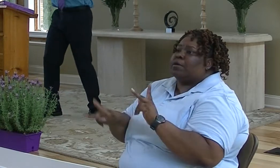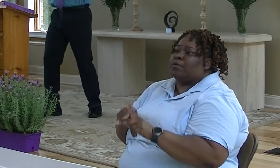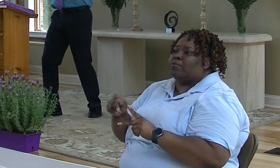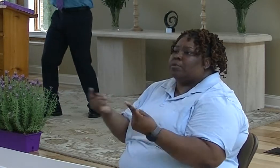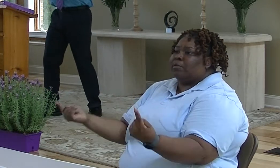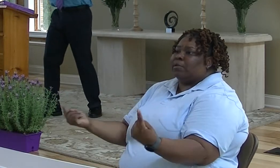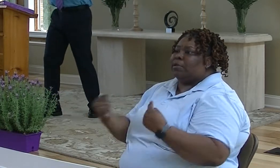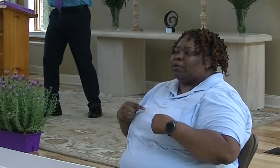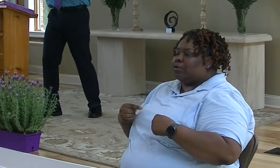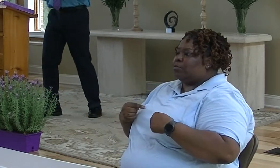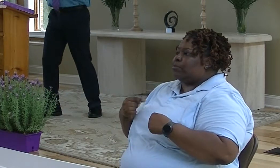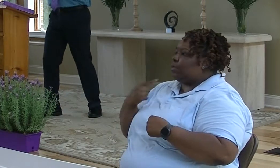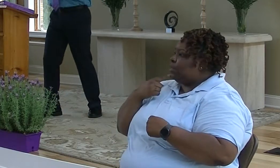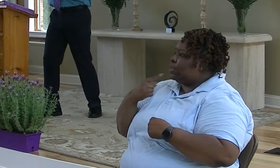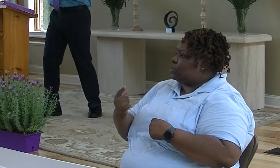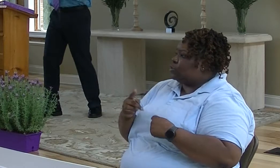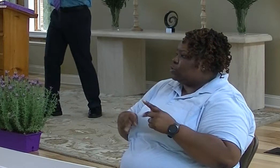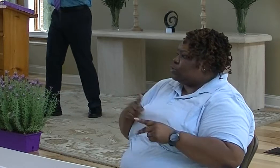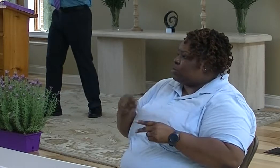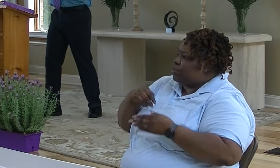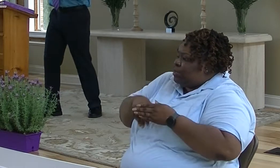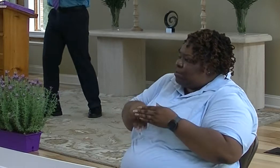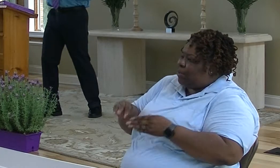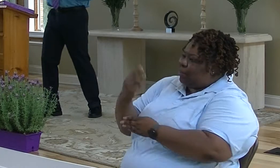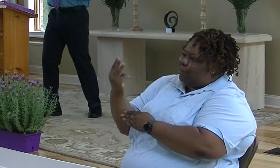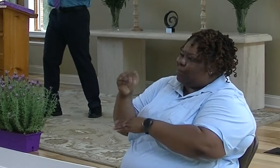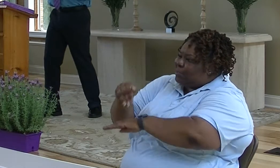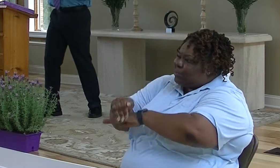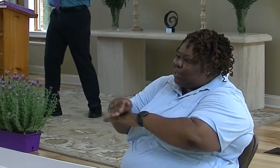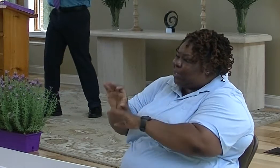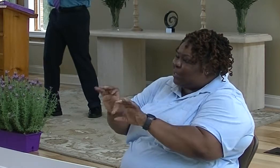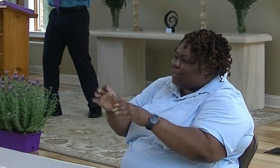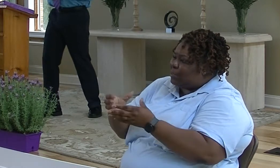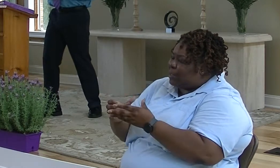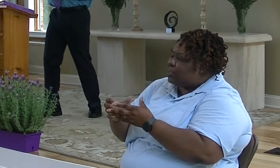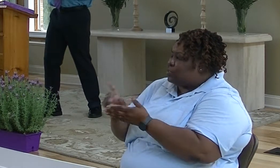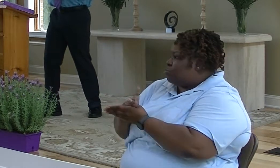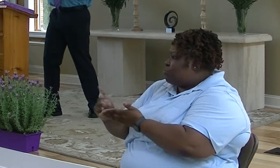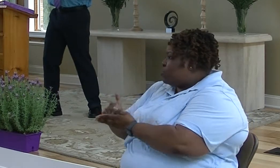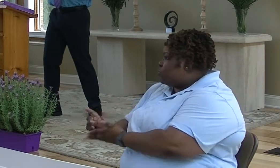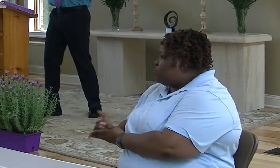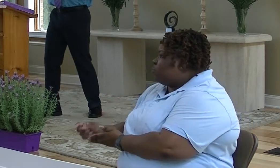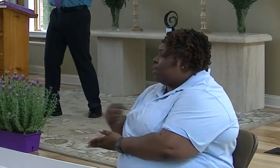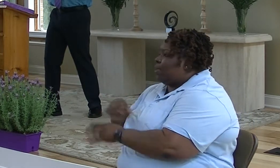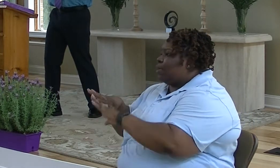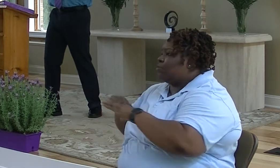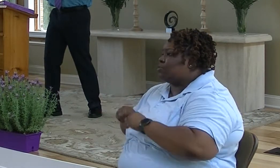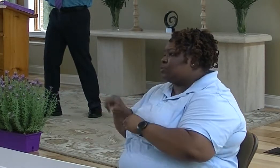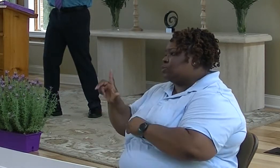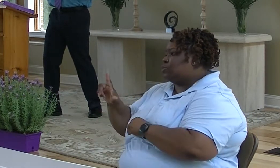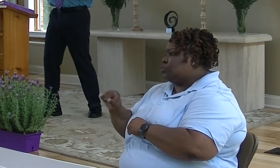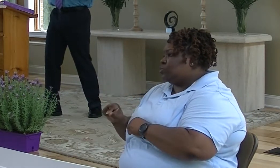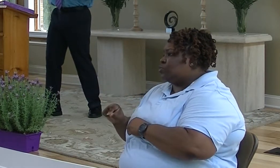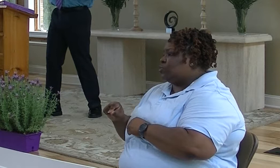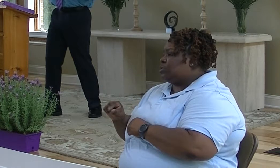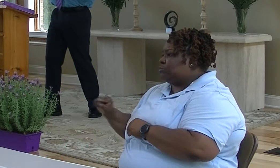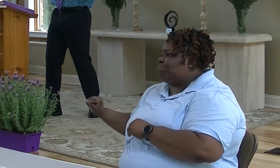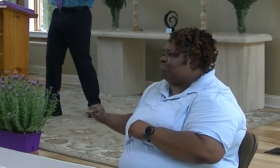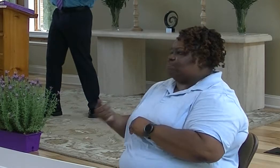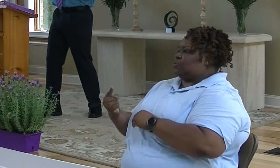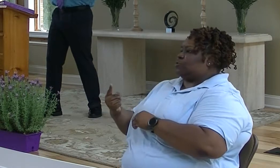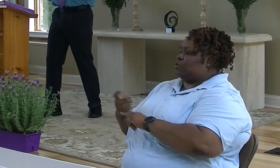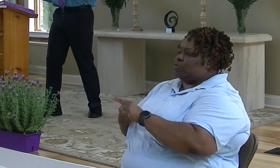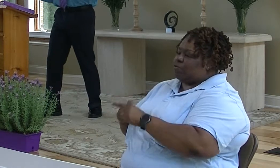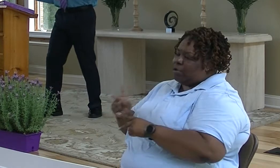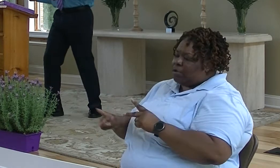been coming to me, and I told the people in my Wednesday night class that on any given week, I receive a minimum of 20 so insults from